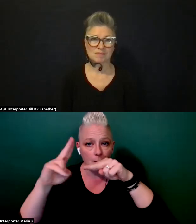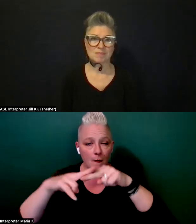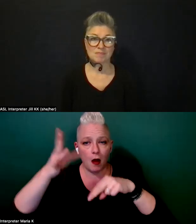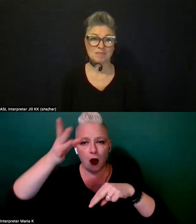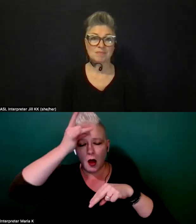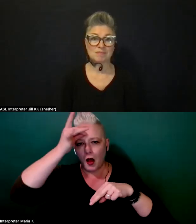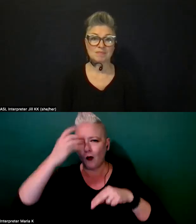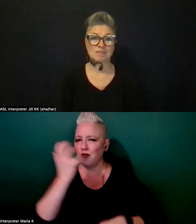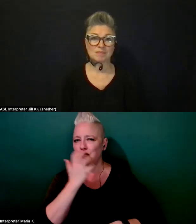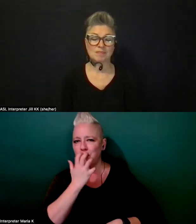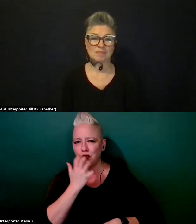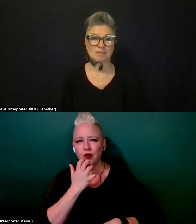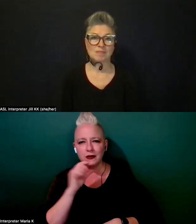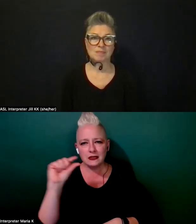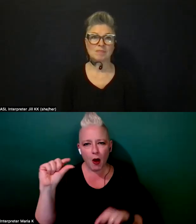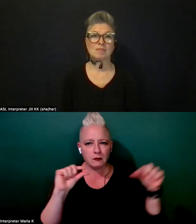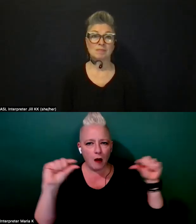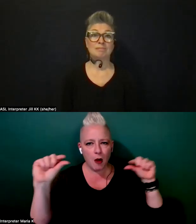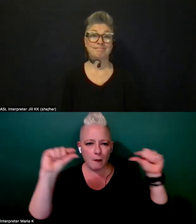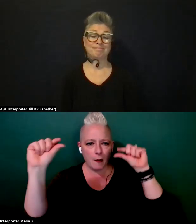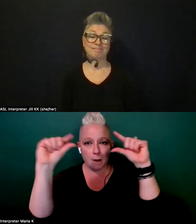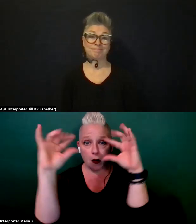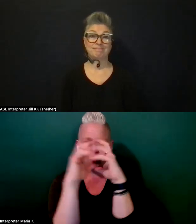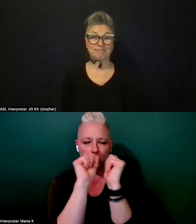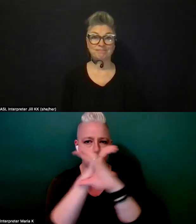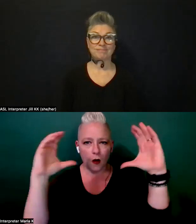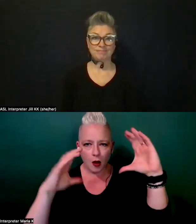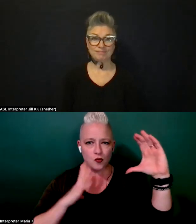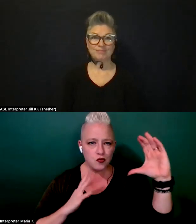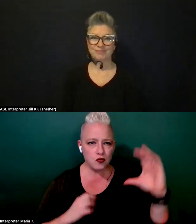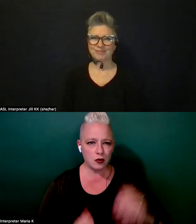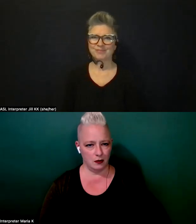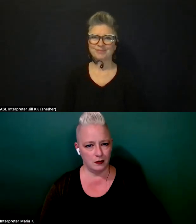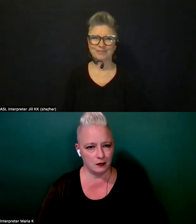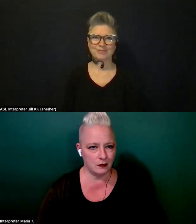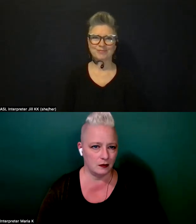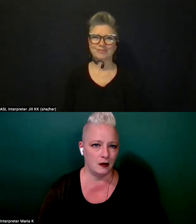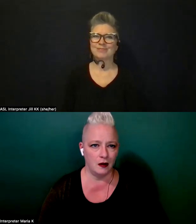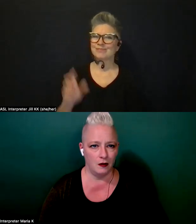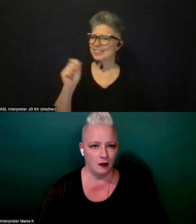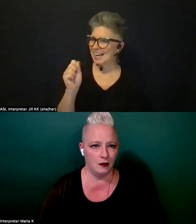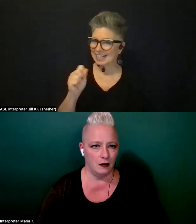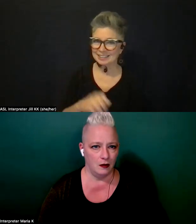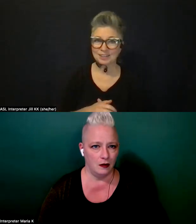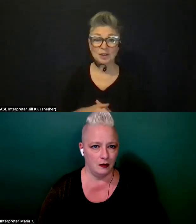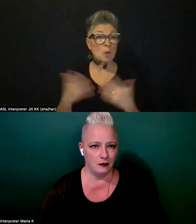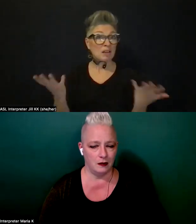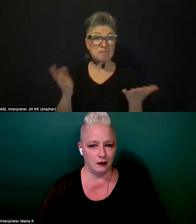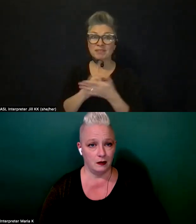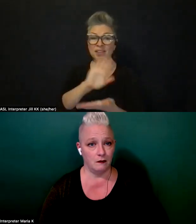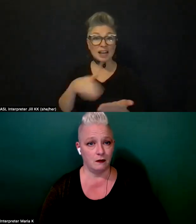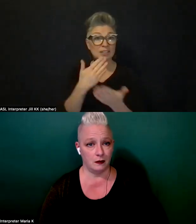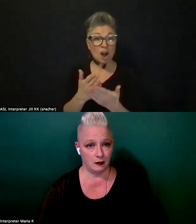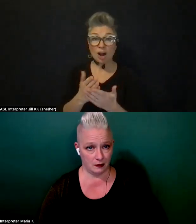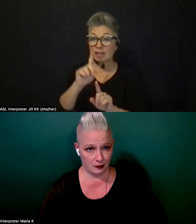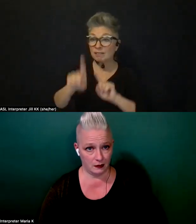bunch of small things that together make an impression. Yeah. I I mean, that all of the questions or